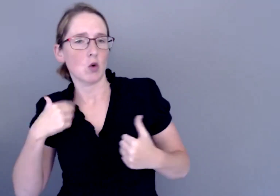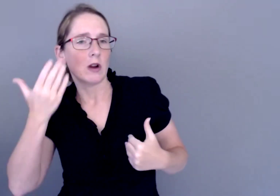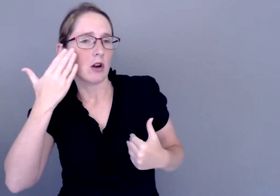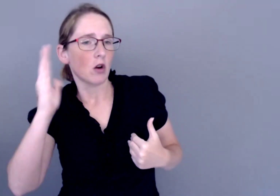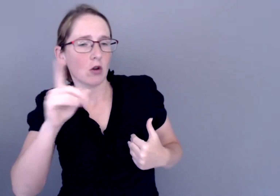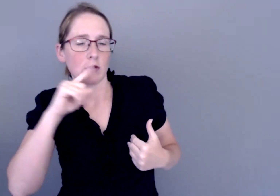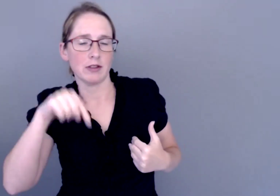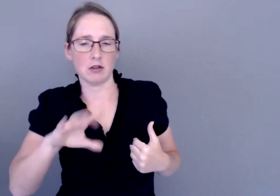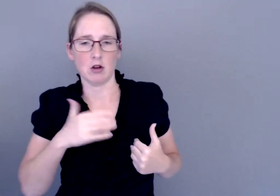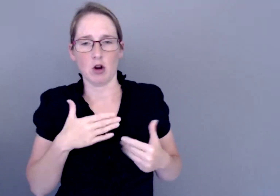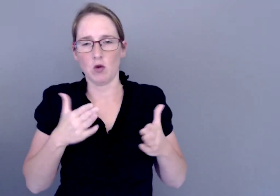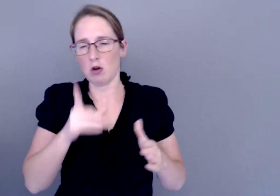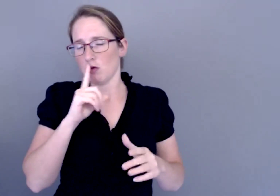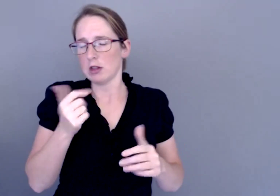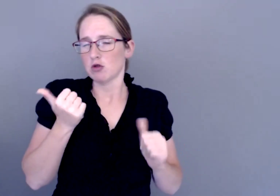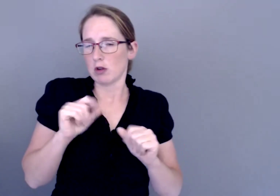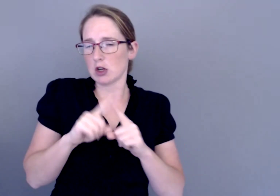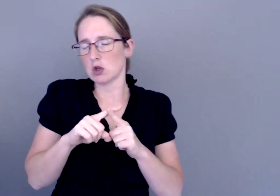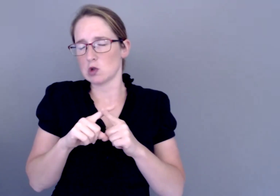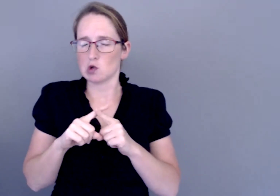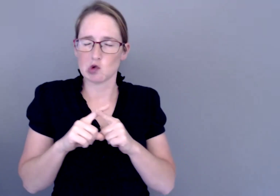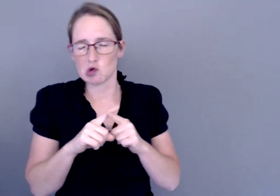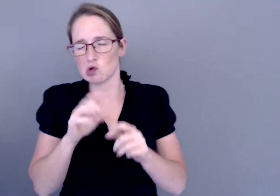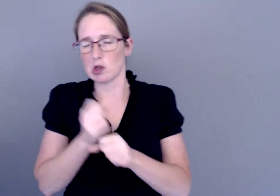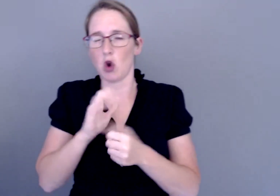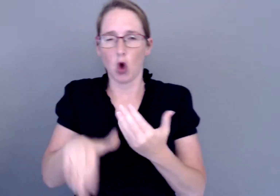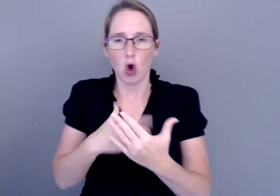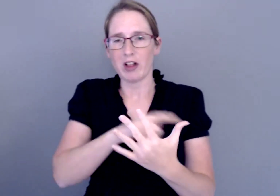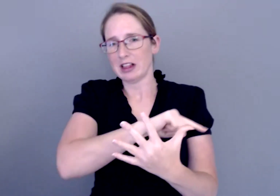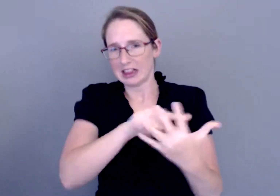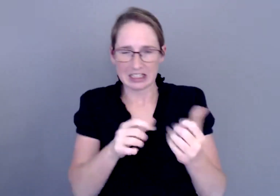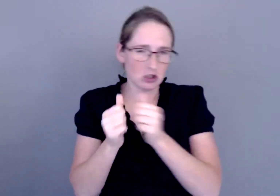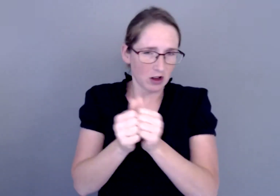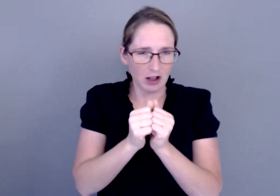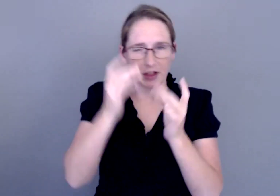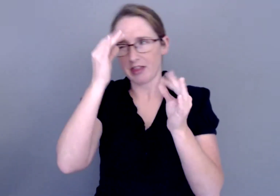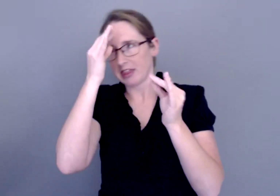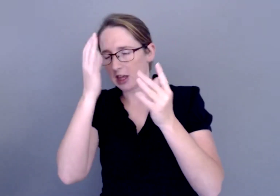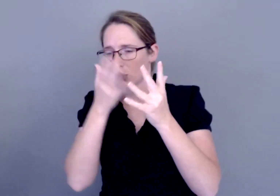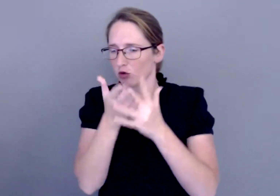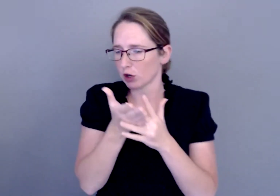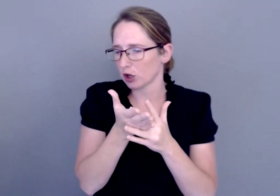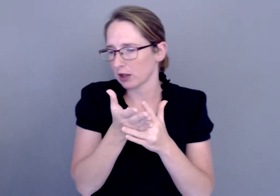this is our way of really trying to kind of bring those things together and think through sort of a